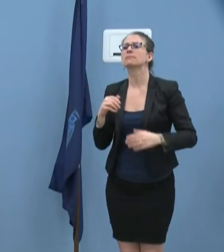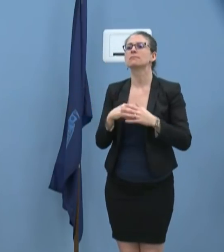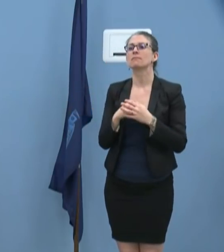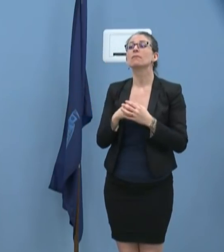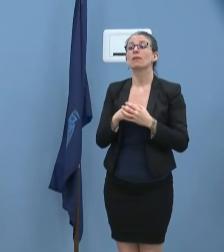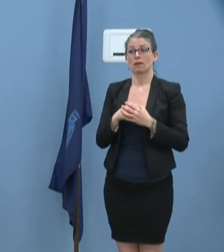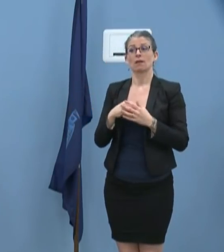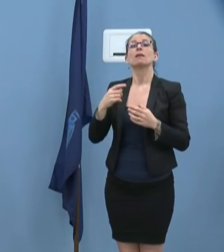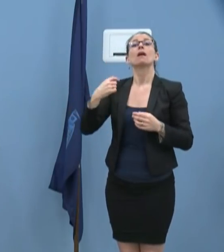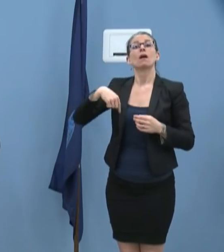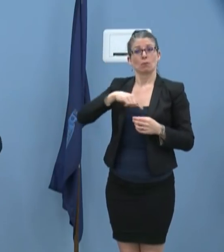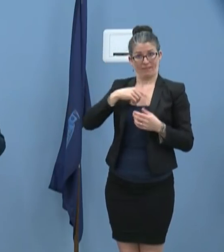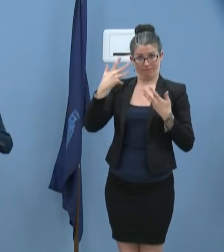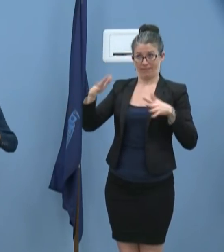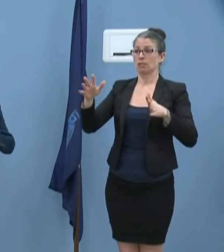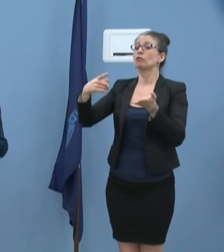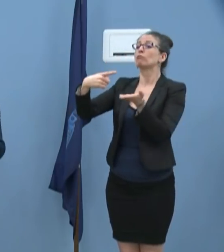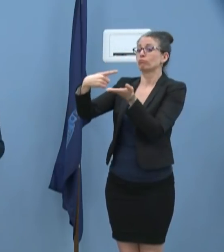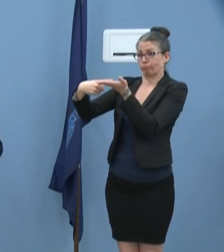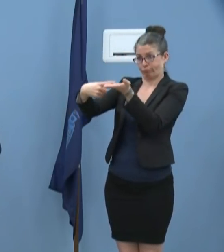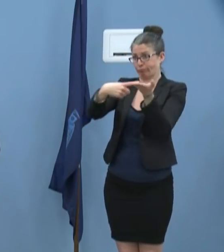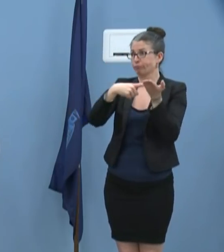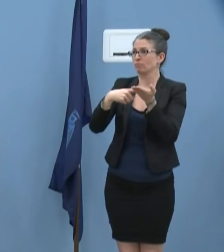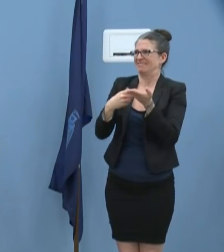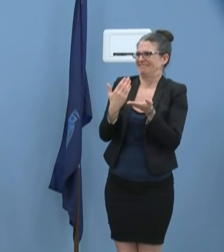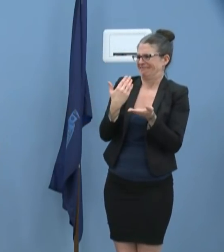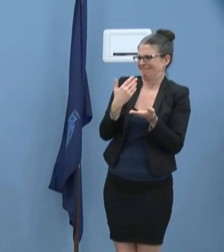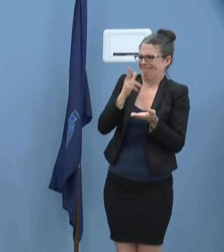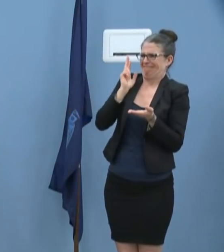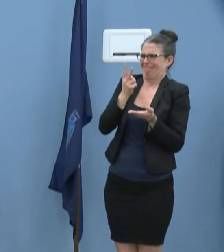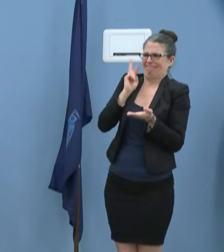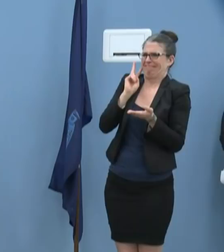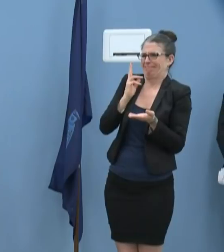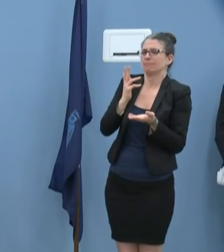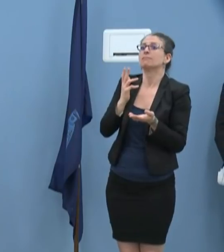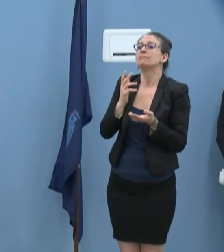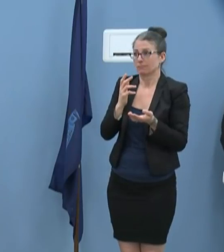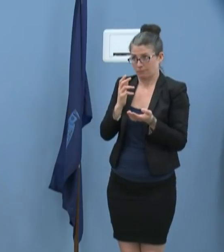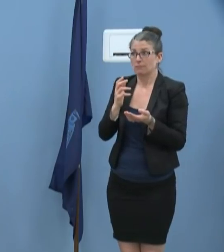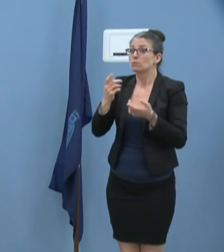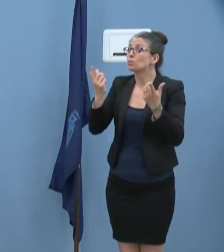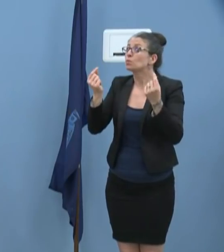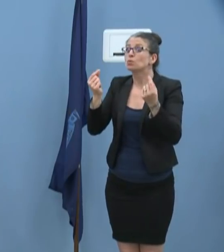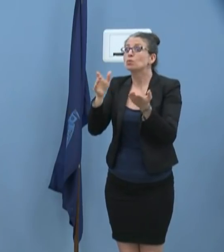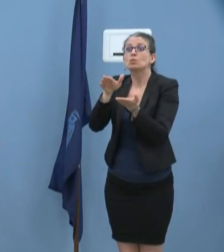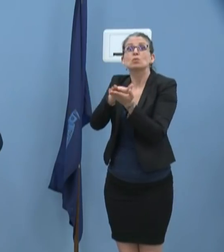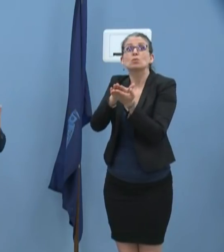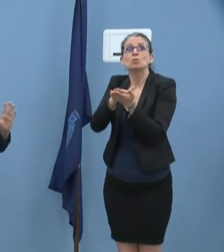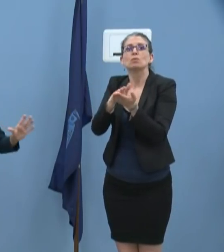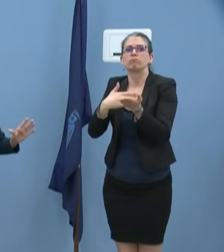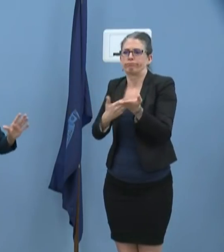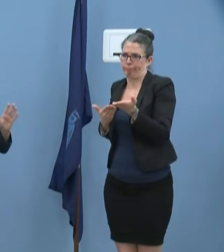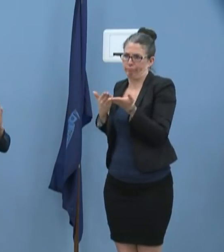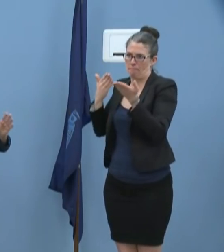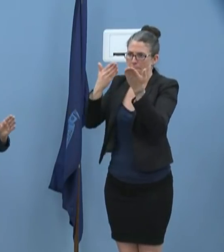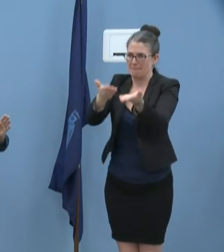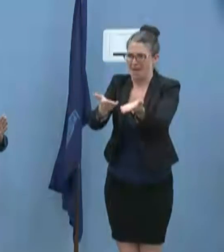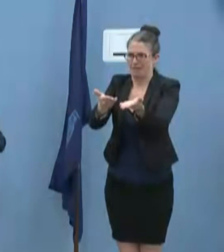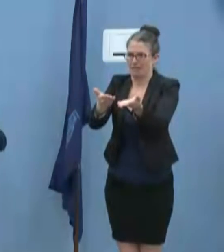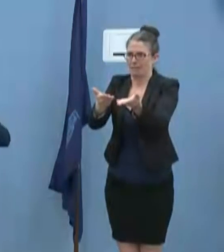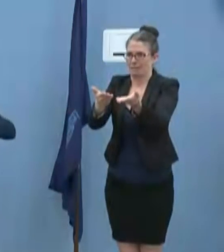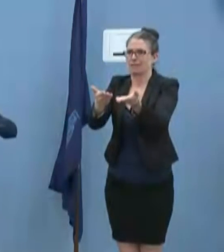they close for the time being. But not close, classroom instruction and for the time being. There's a difference.